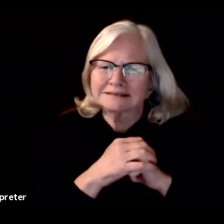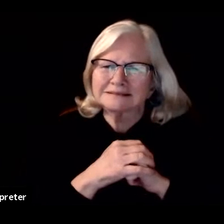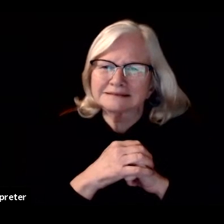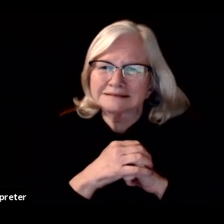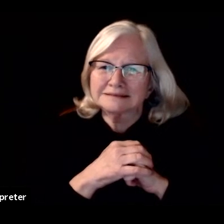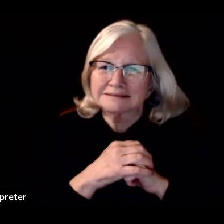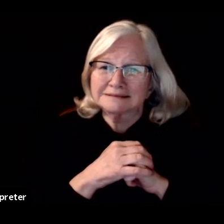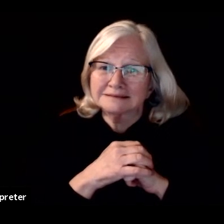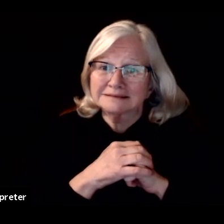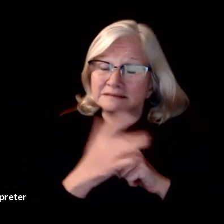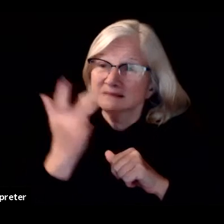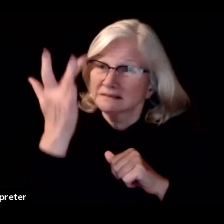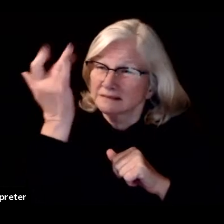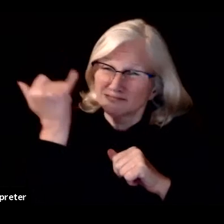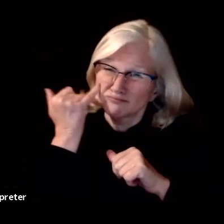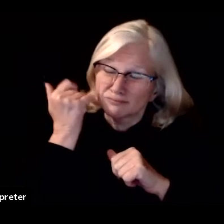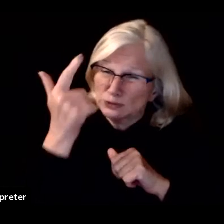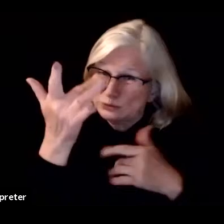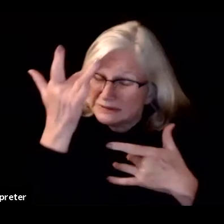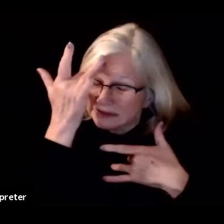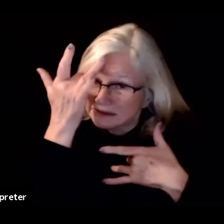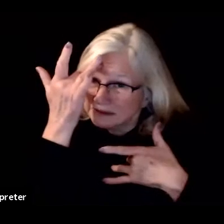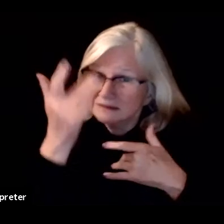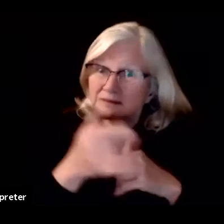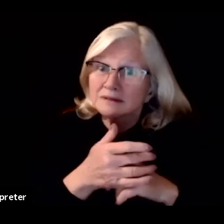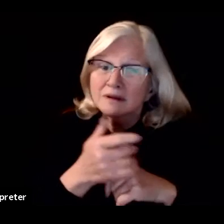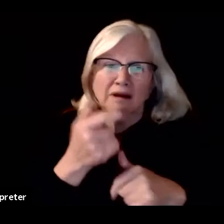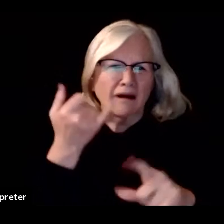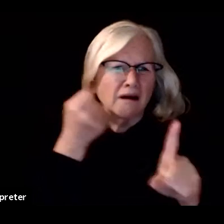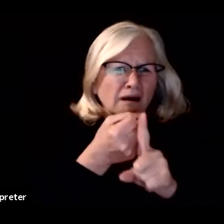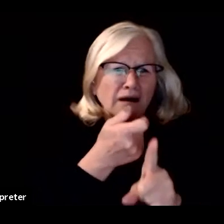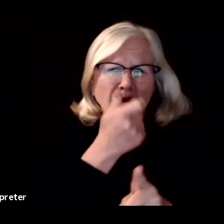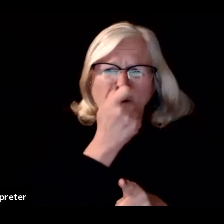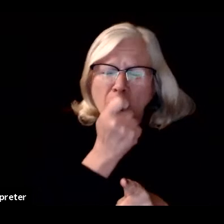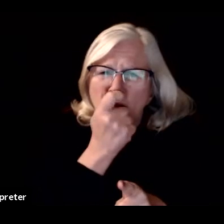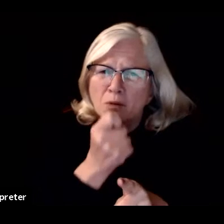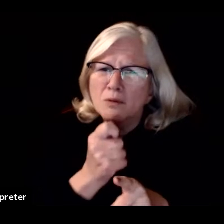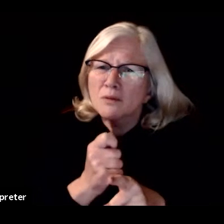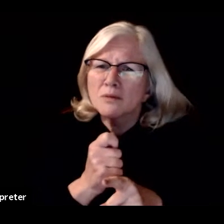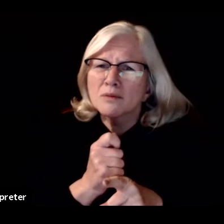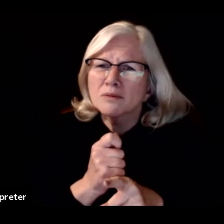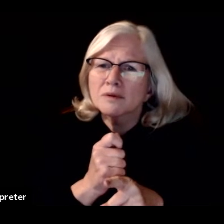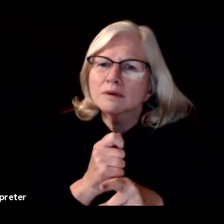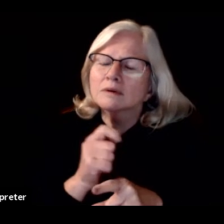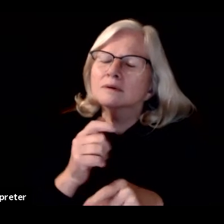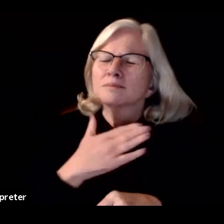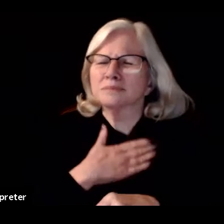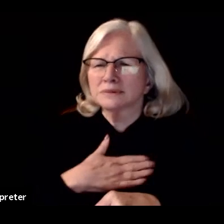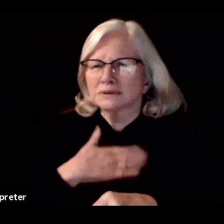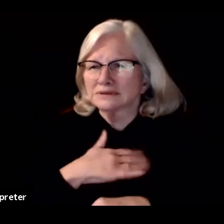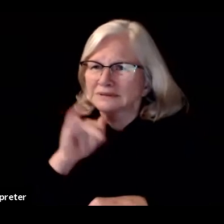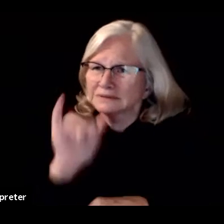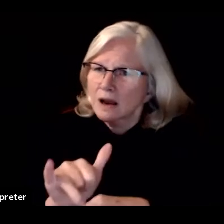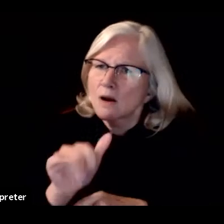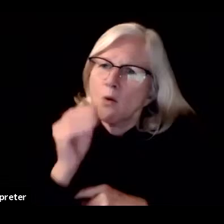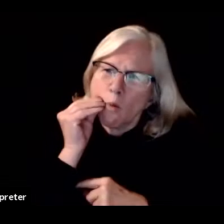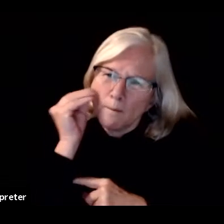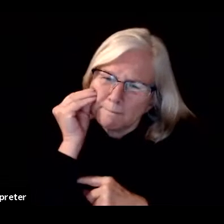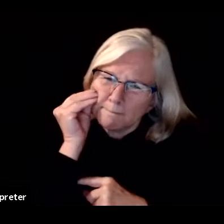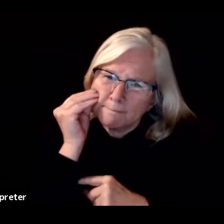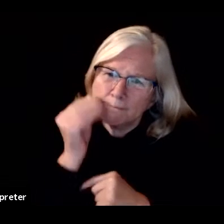think also, and it's important to just keep reiterating, with this much virus transmitting in our communities, we know the